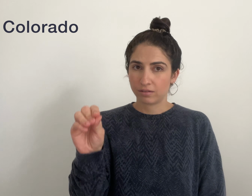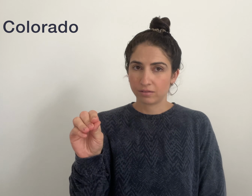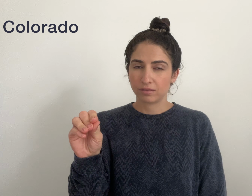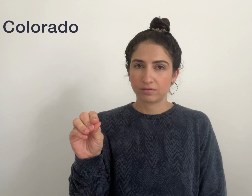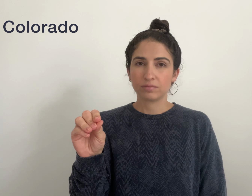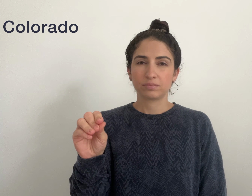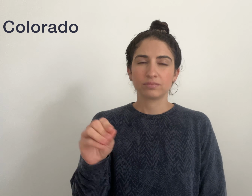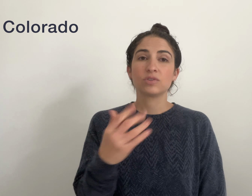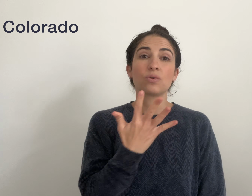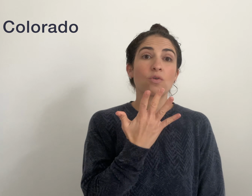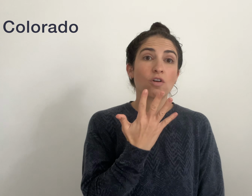Colorado,